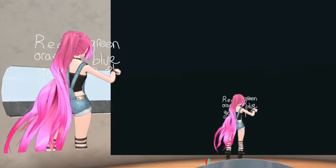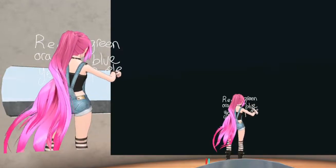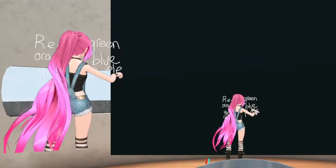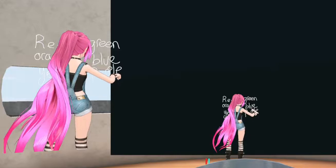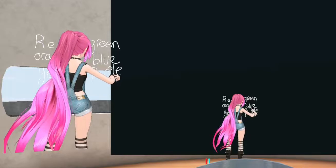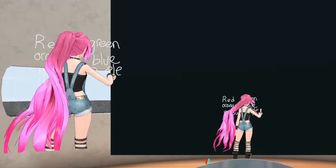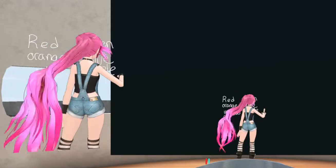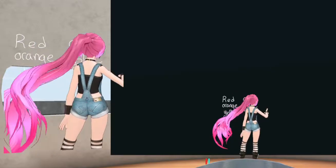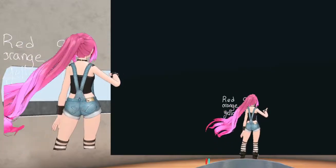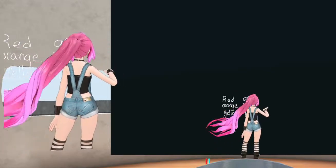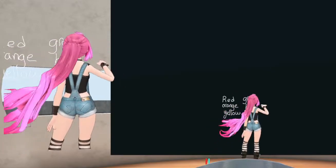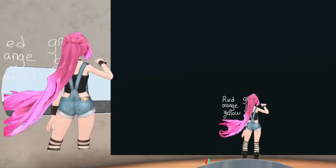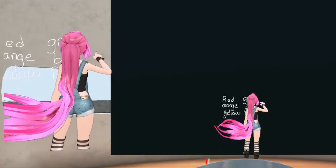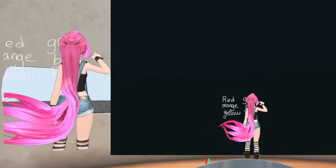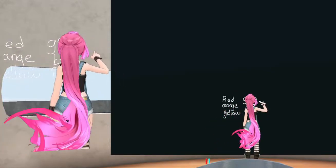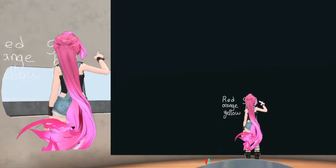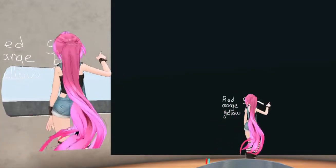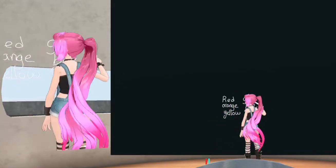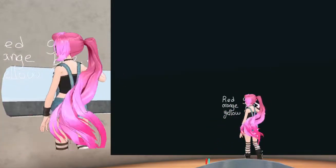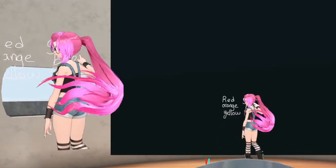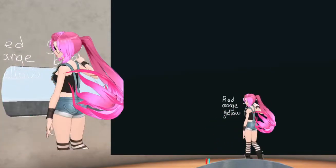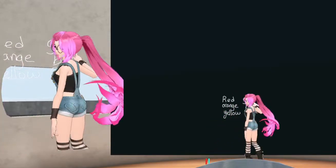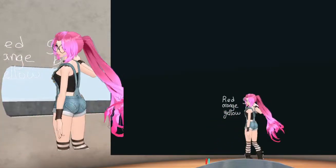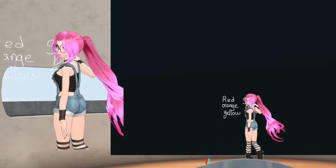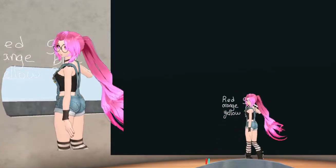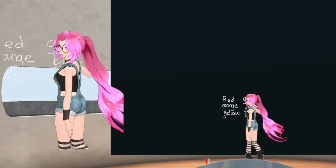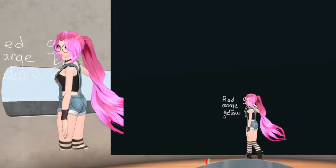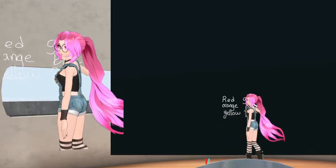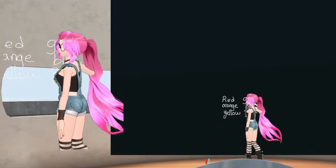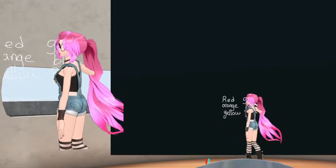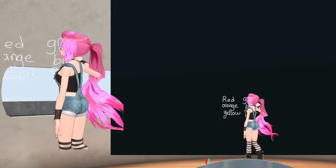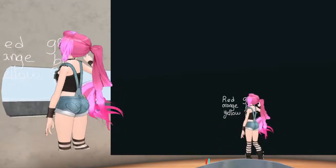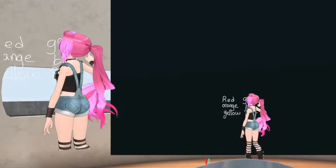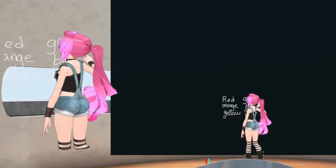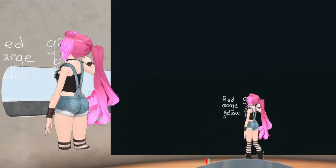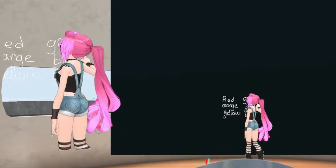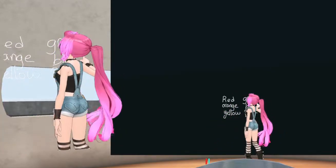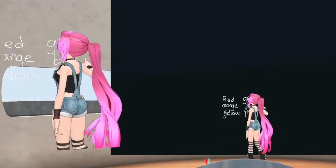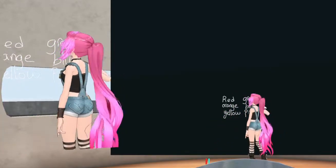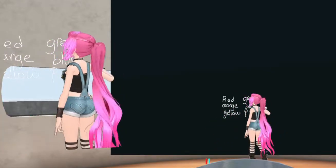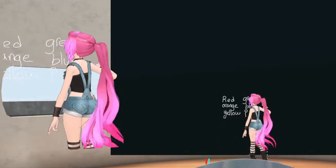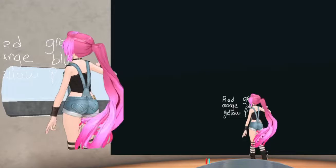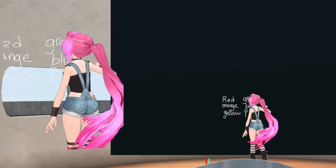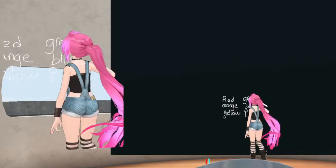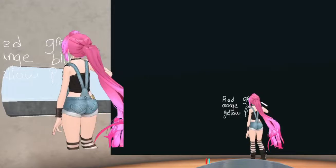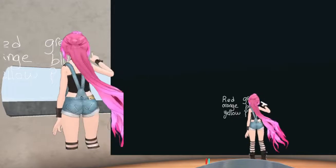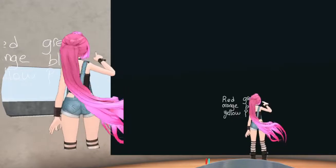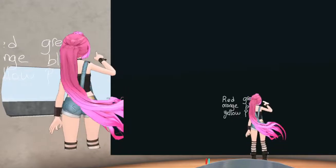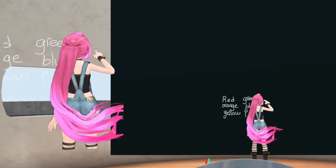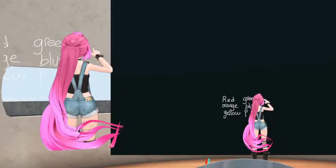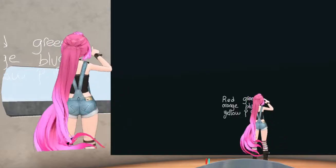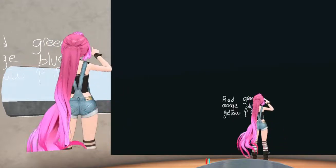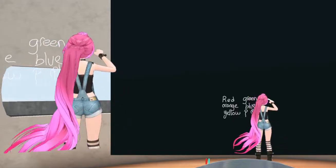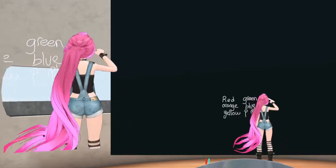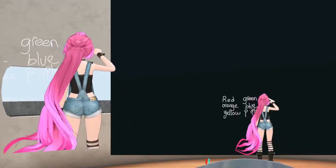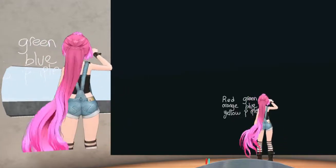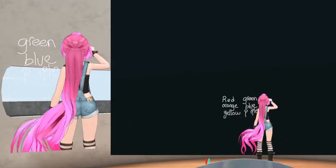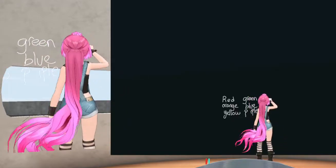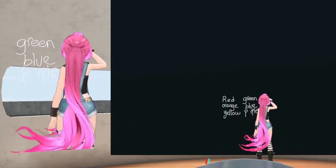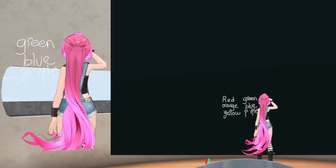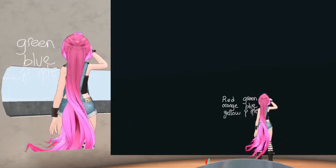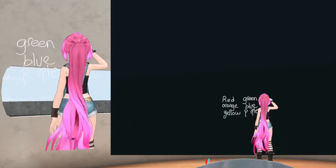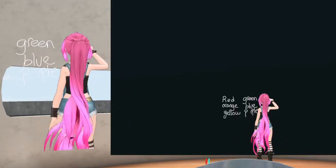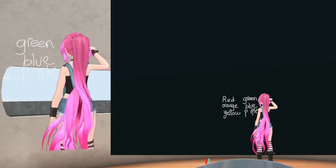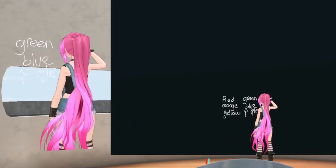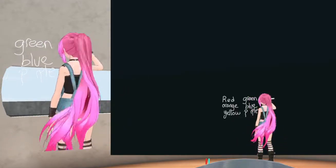purple. Somebody's got their Oculus menu loud. Is that Poe? Oh, you're in my house. Lol, forgot about that.